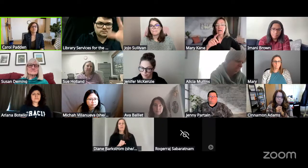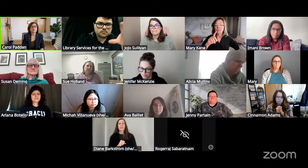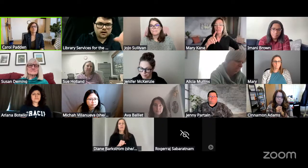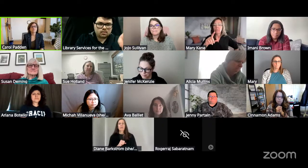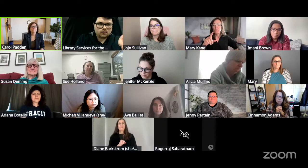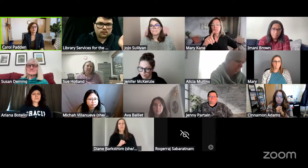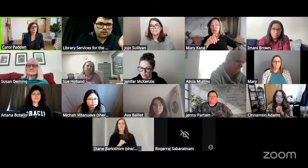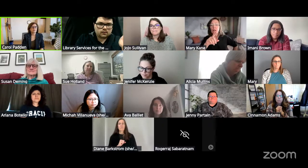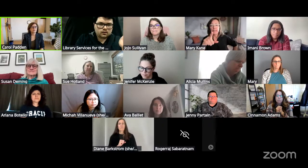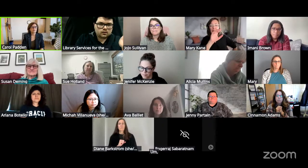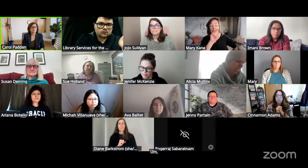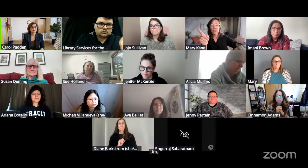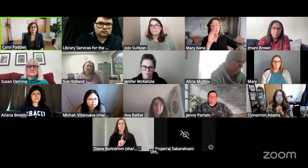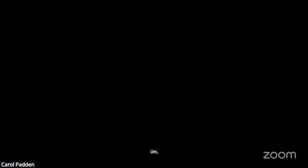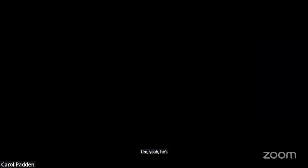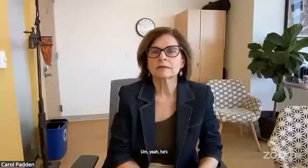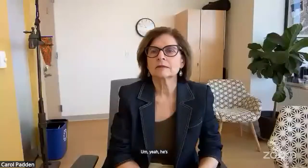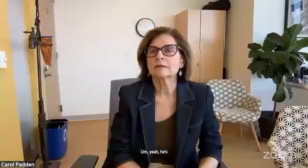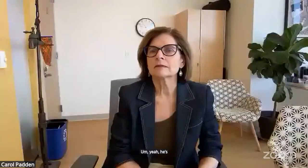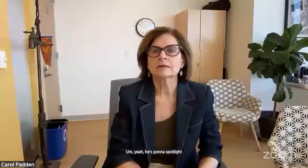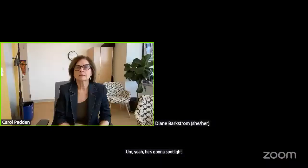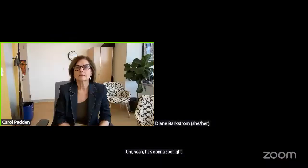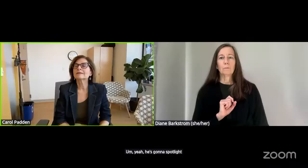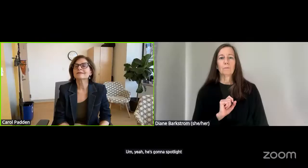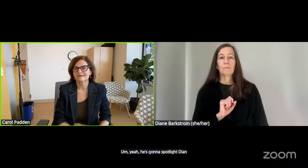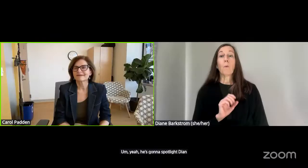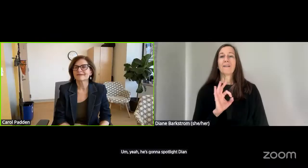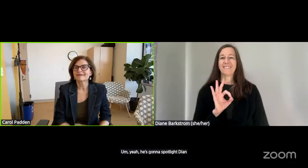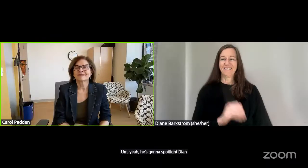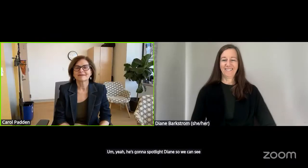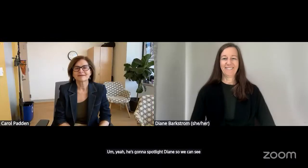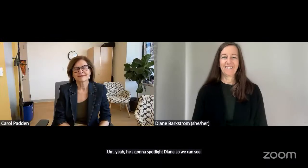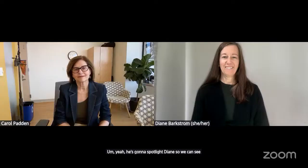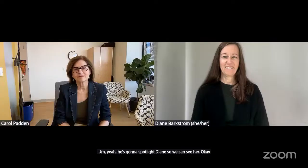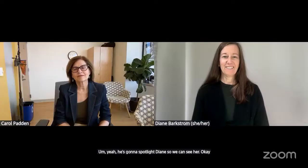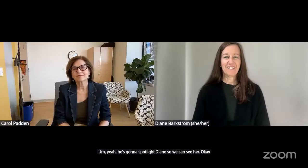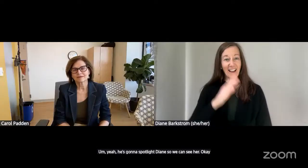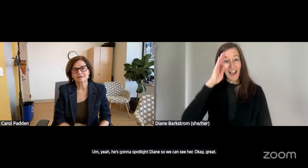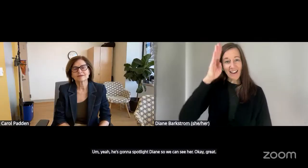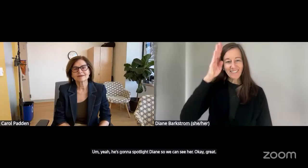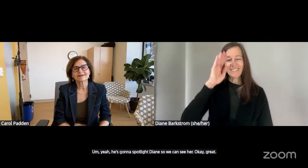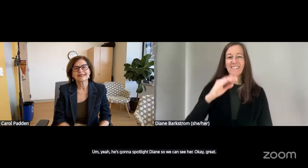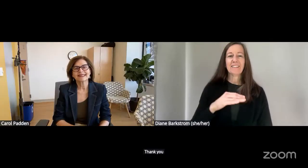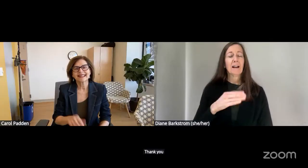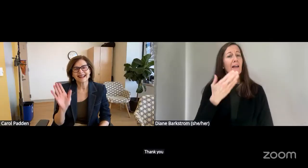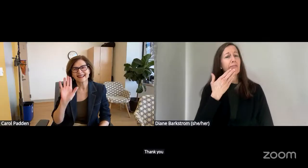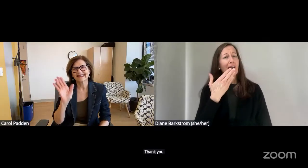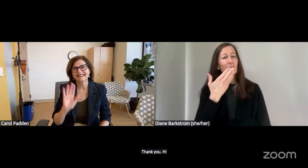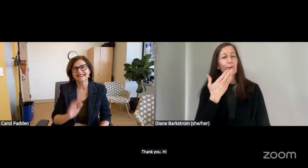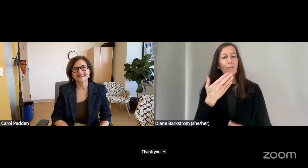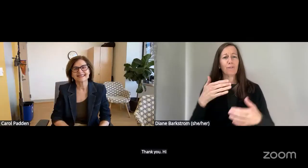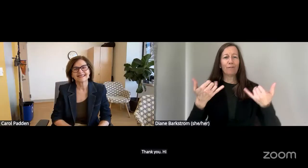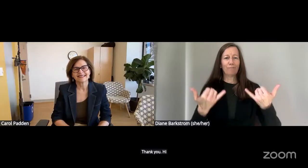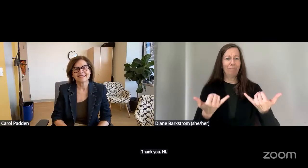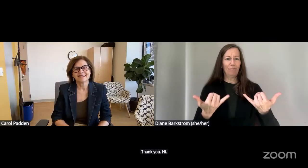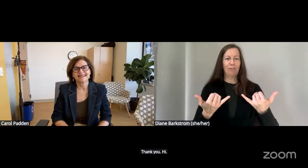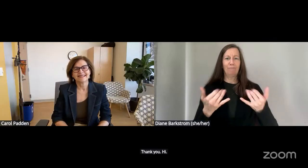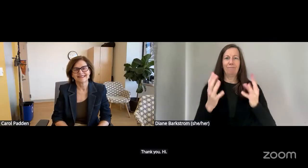Um, yeah, he's going to spotlight Diane mhm. so we can see her. Okay, great. Thank you. Hi. Thank